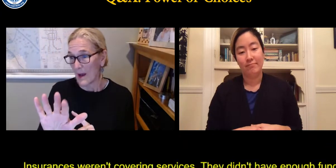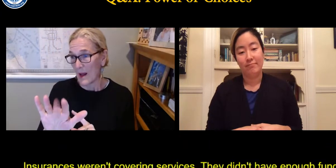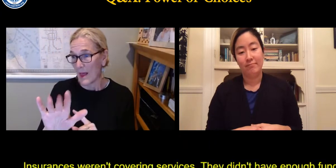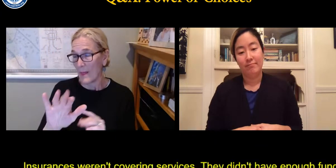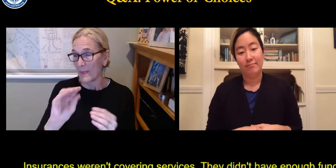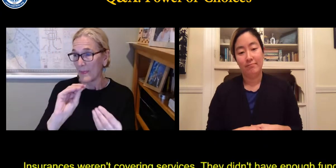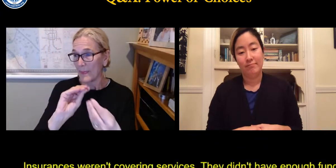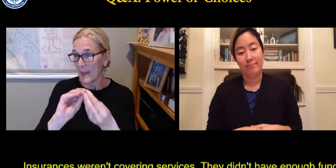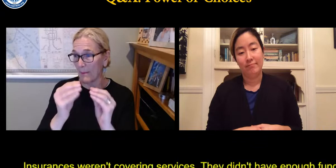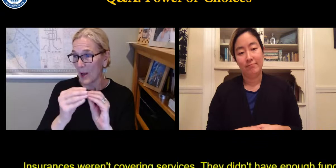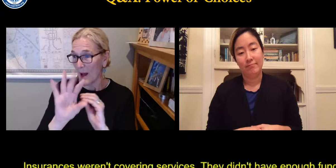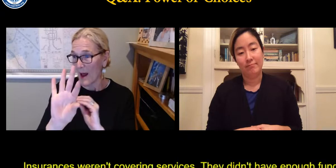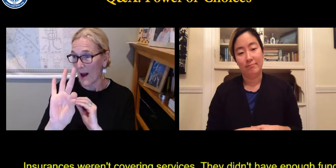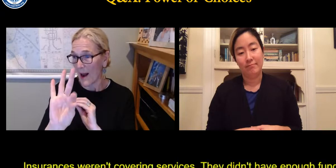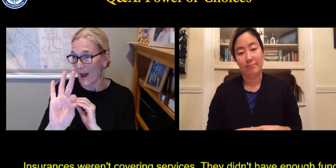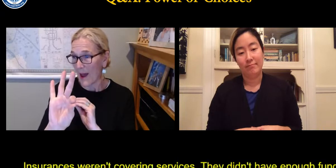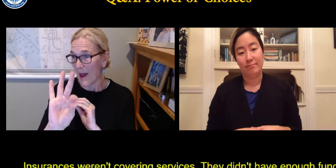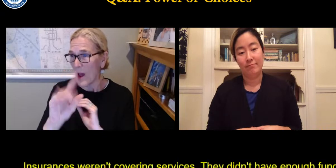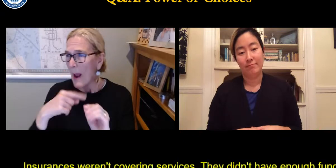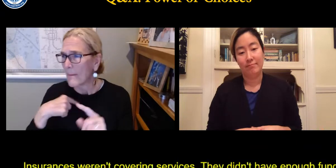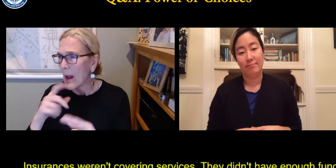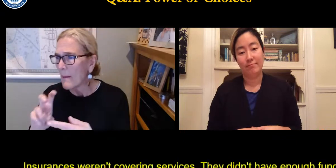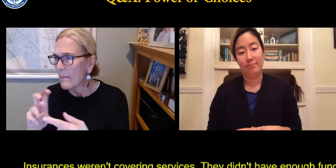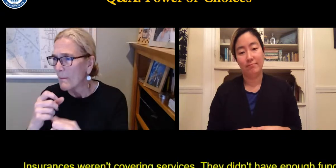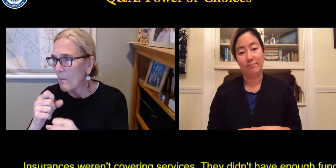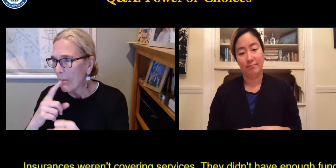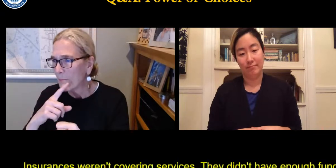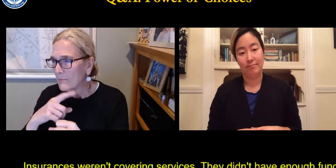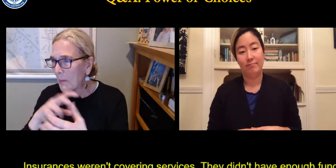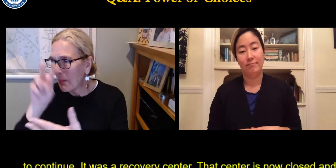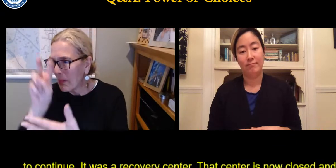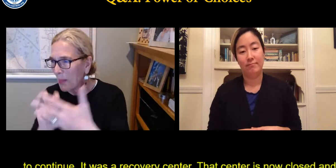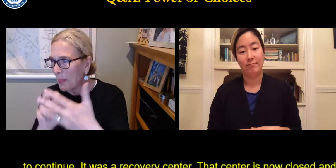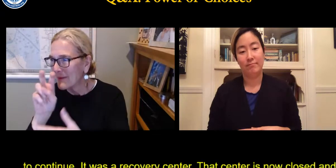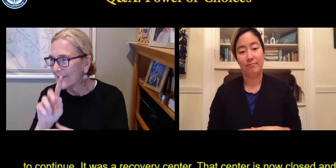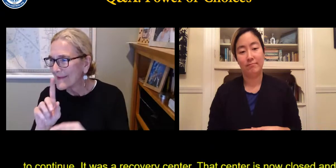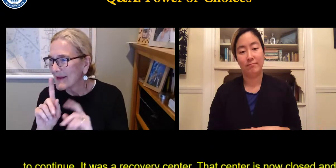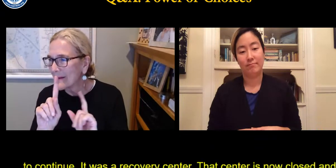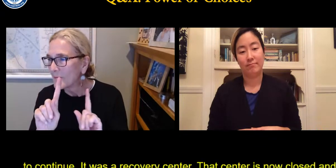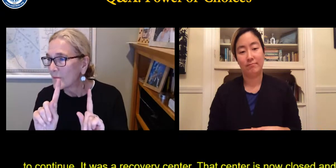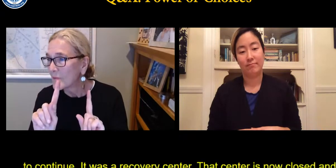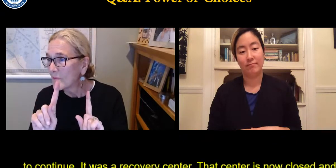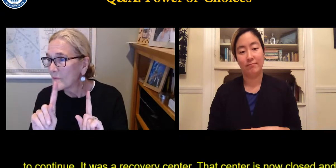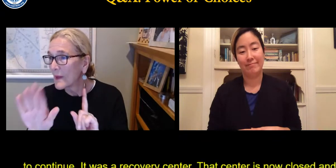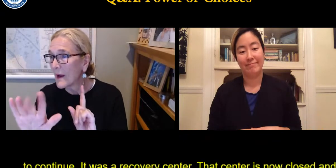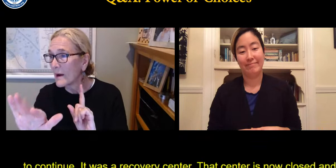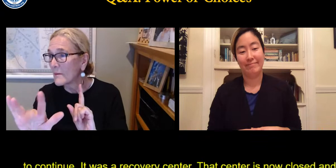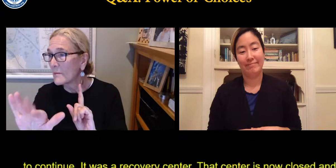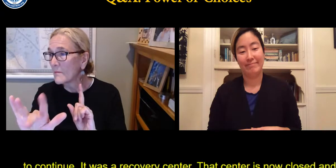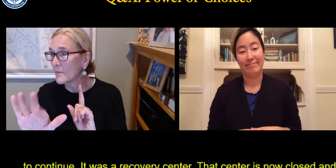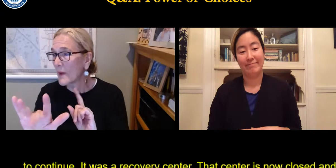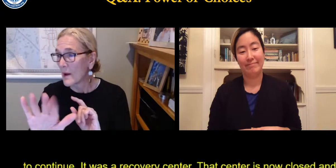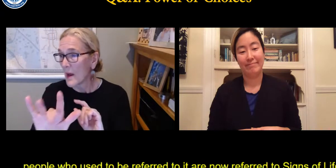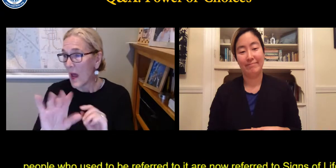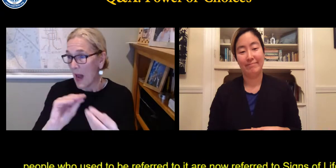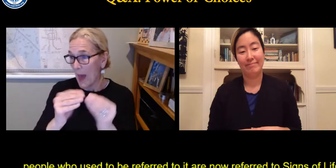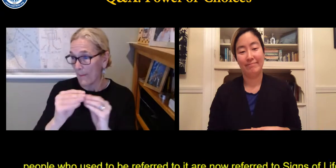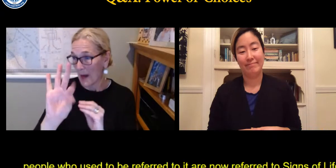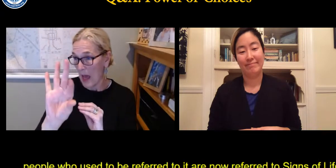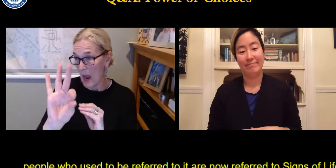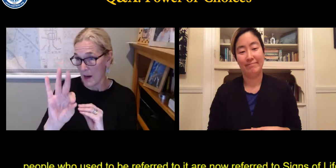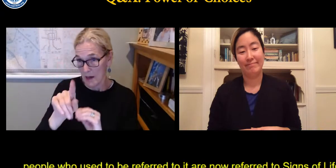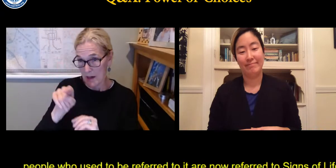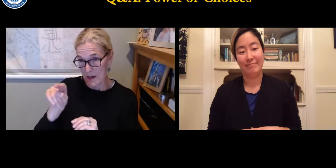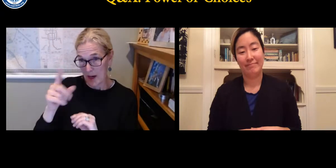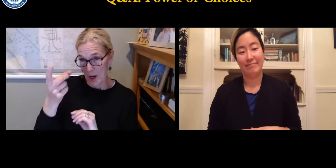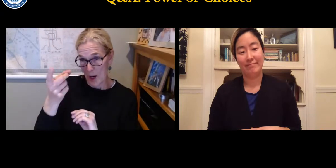San Diego. Dr. Marla says, wow, fascinating. Okay, next question. And let me